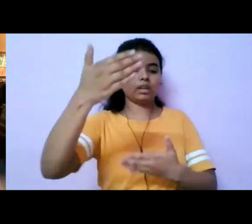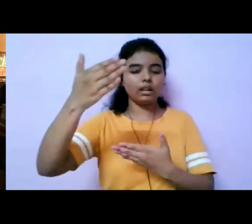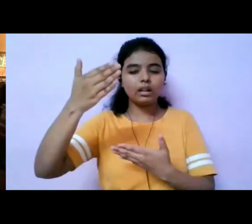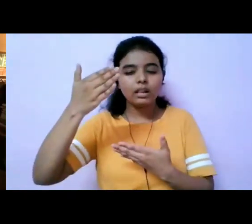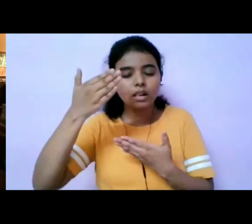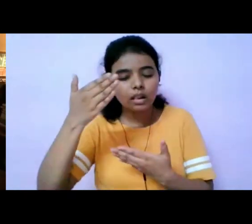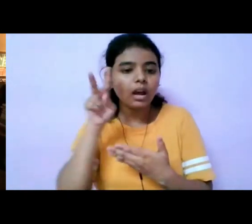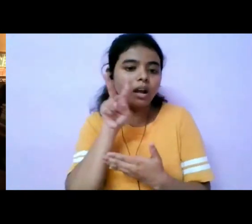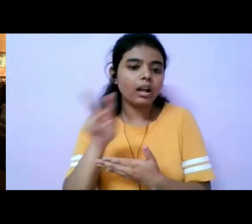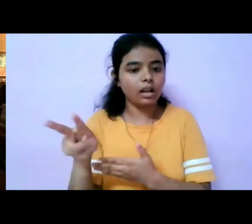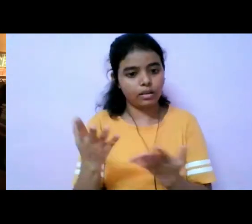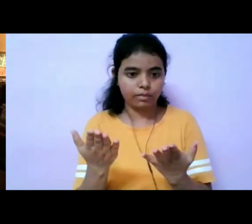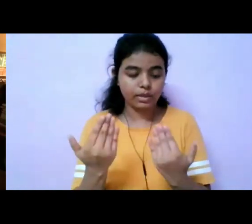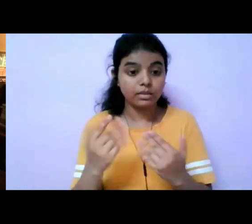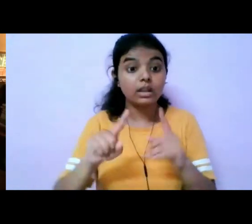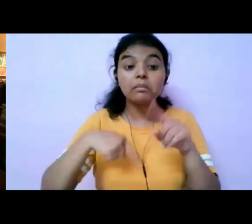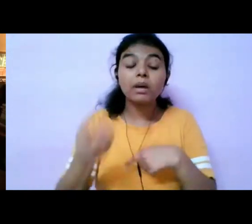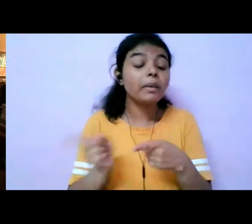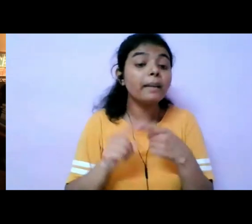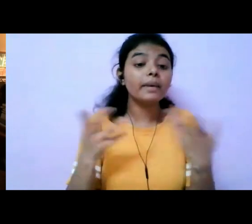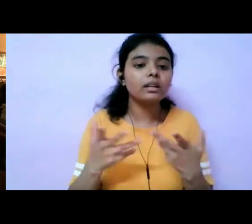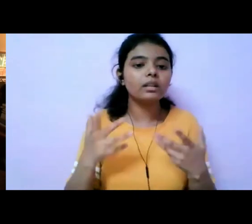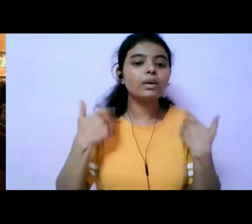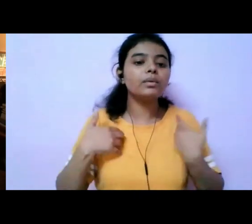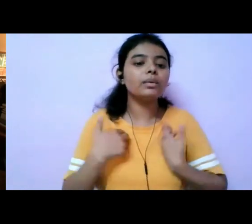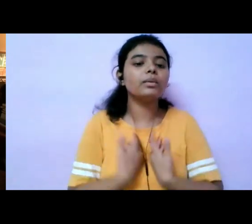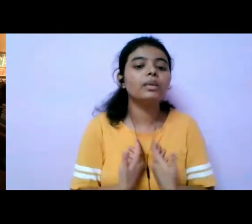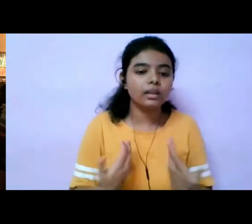bit. But then what happens? I get tired.